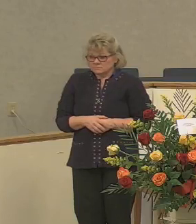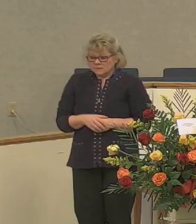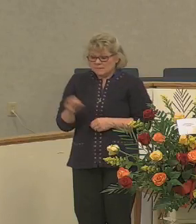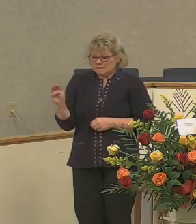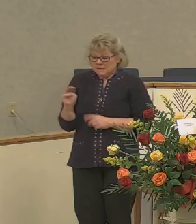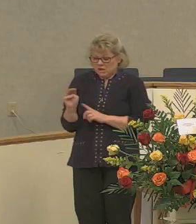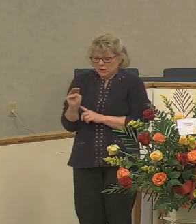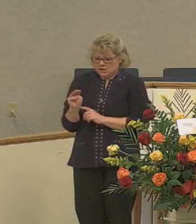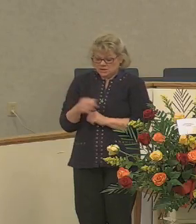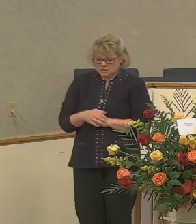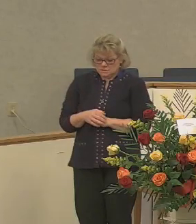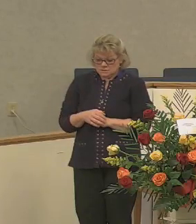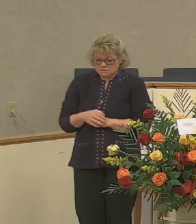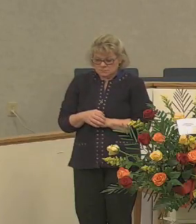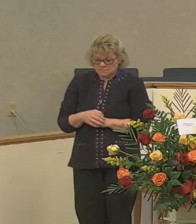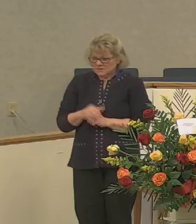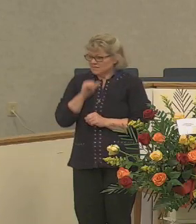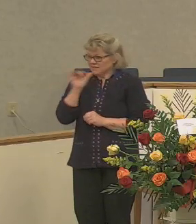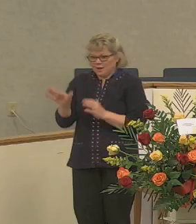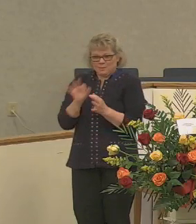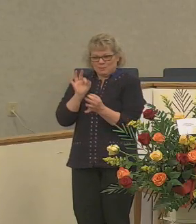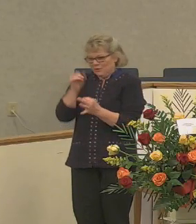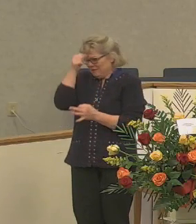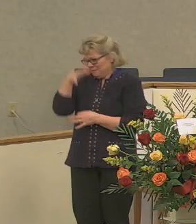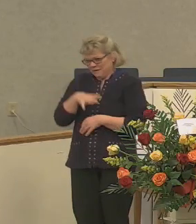Marion was not perfect.